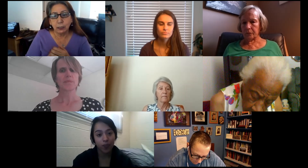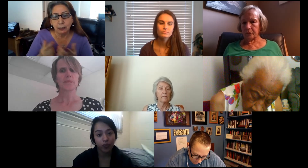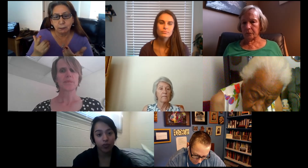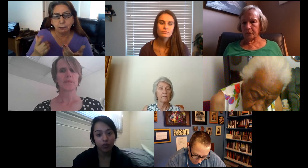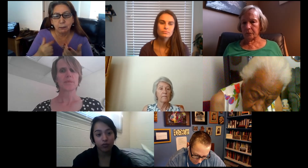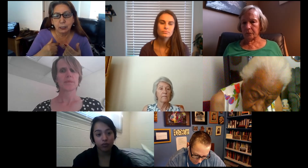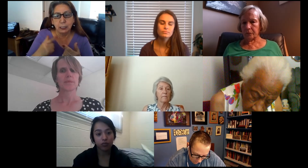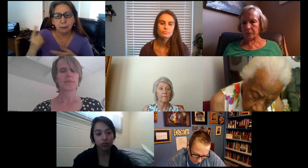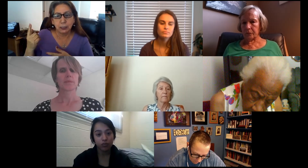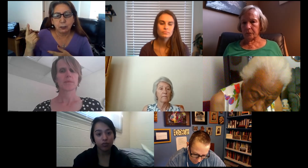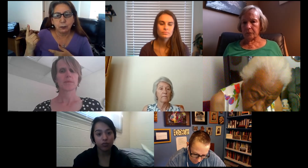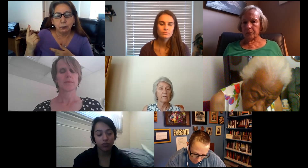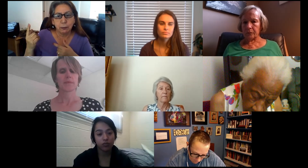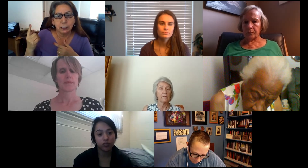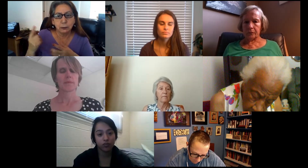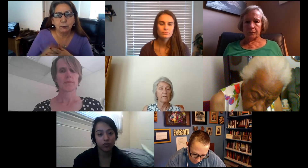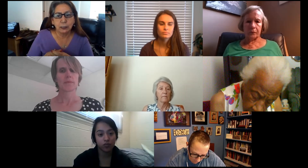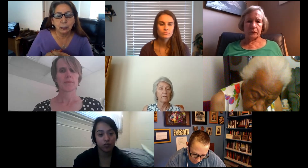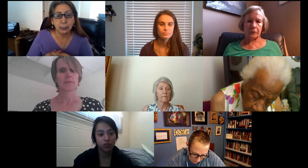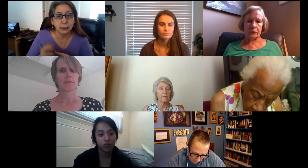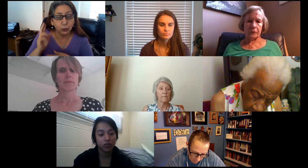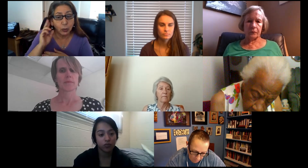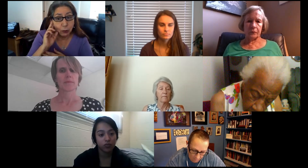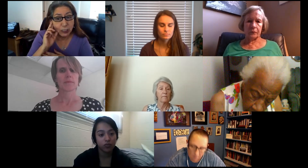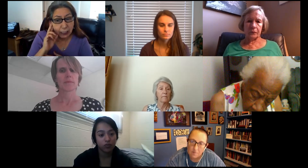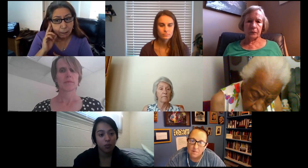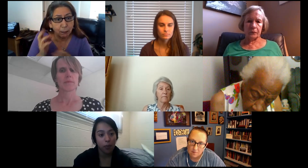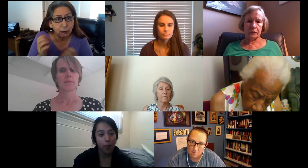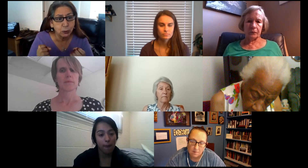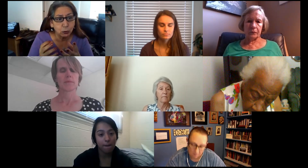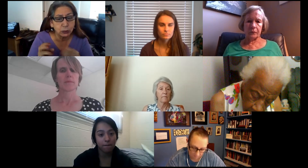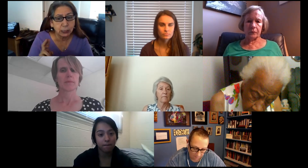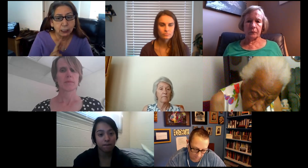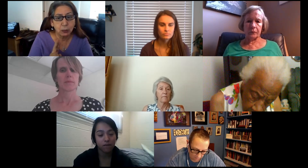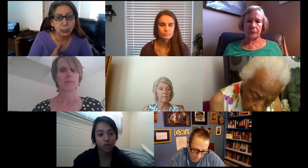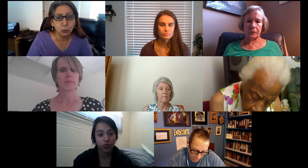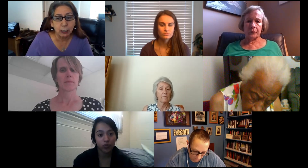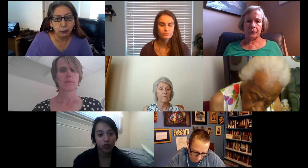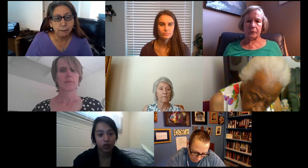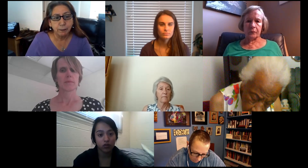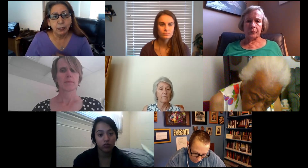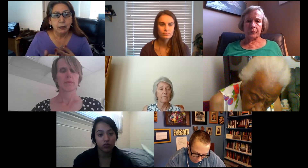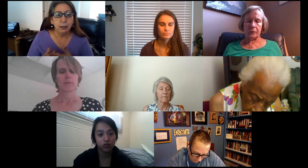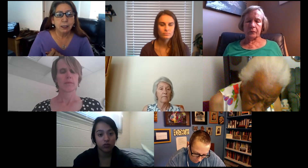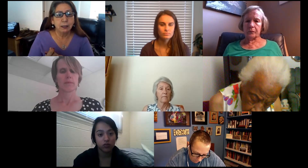like my daughter or my supervisor that can still hear some, but prefer to use sign language as well. And